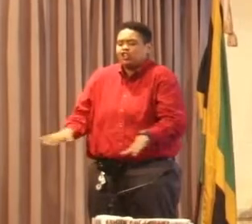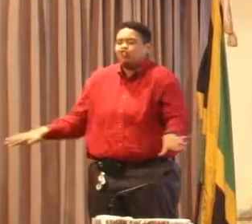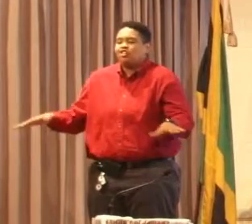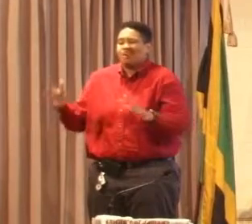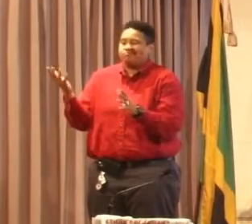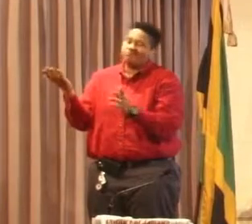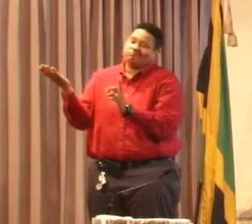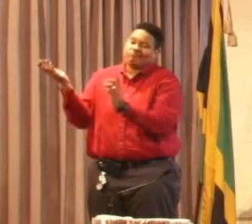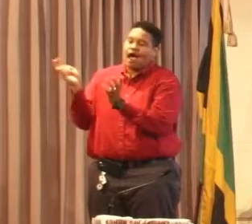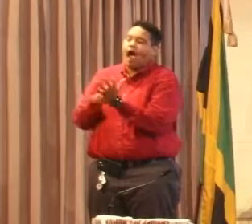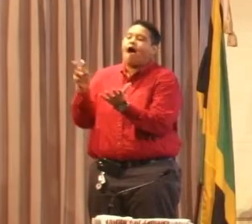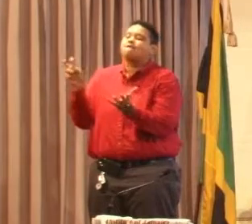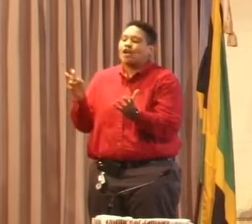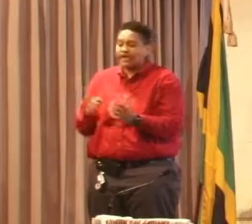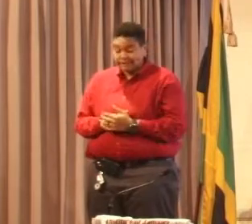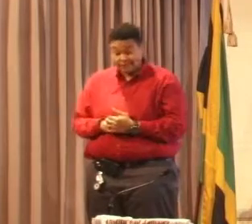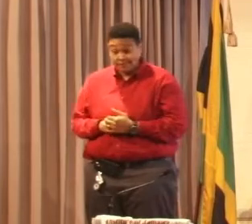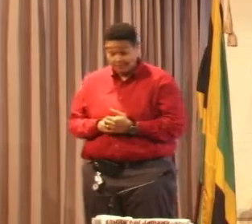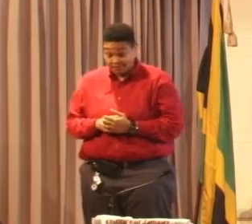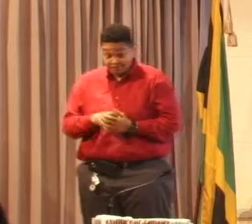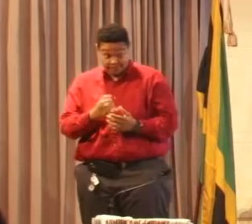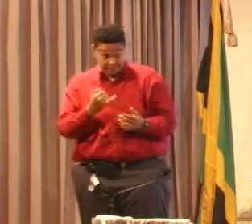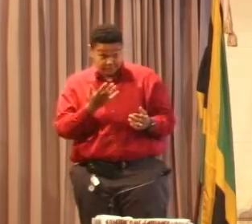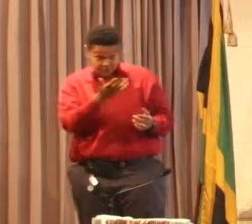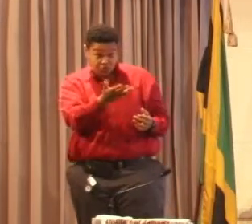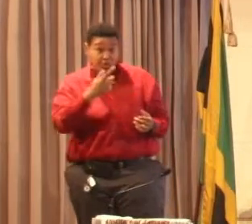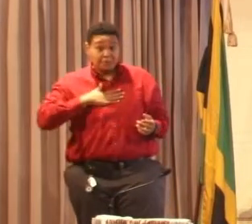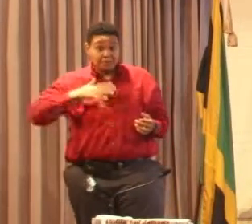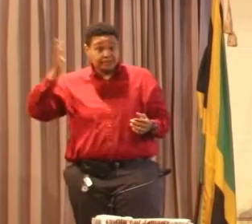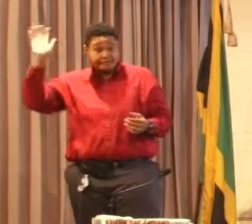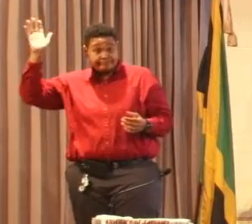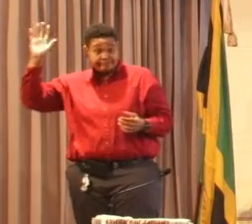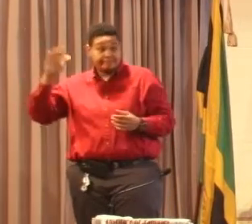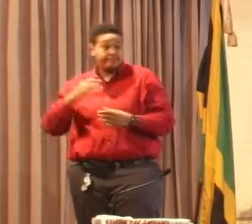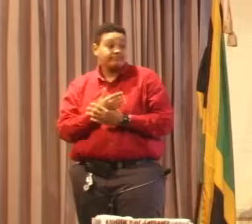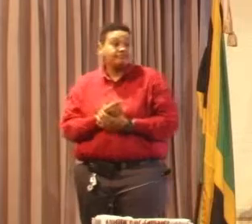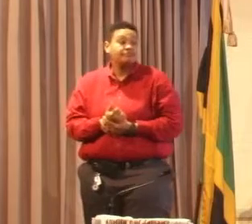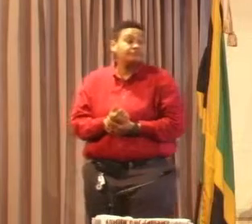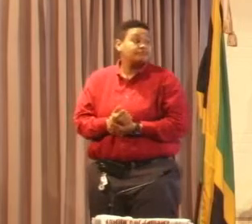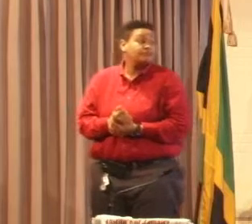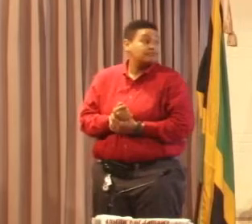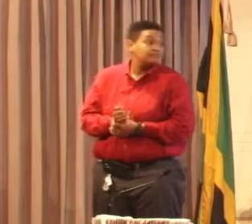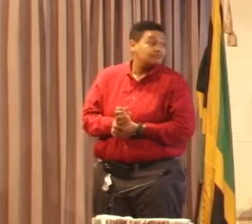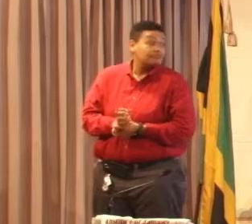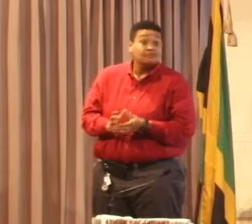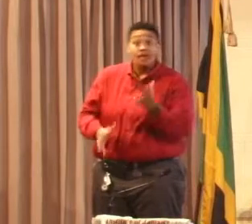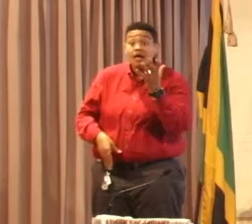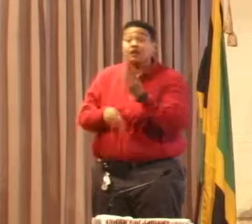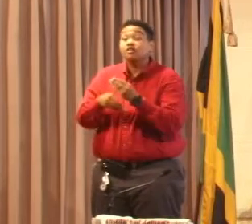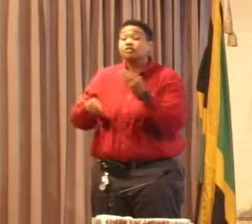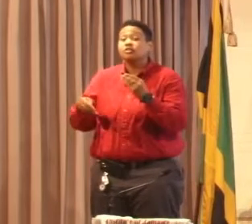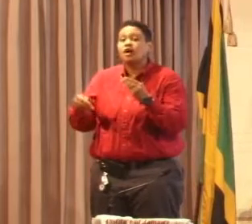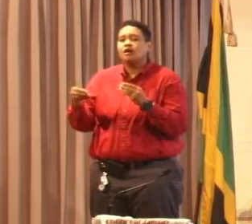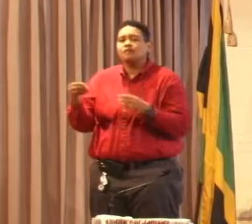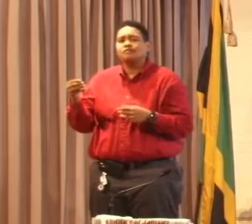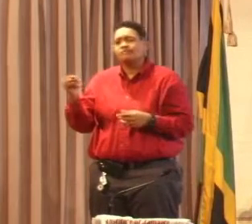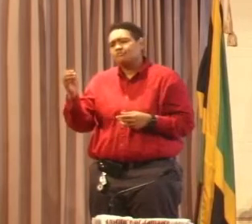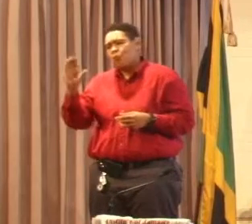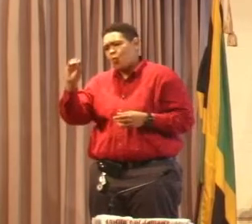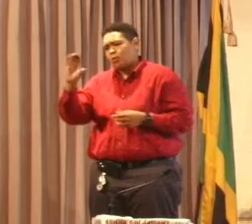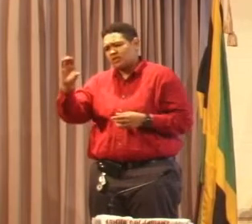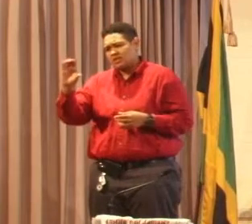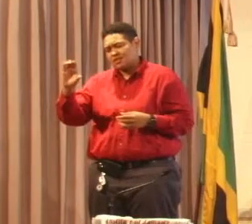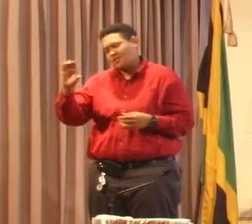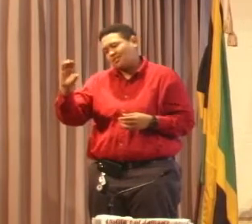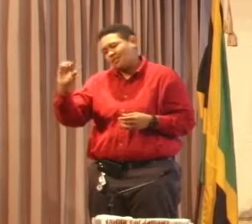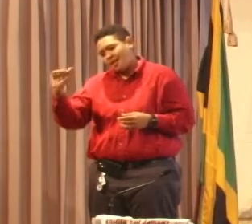Advocate. If you're here, you can just indicate. And also from the Office of Children's